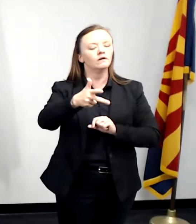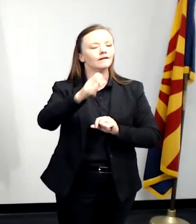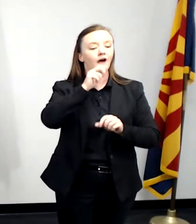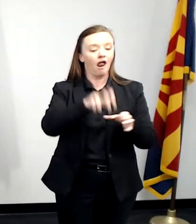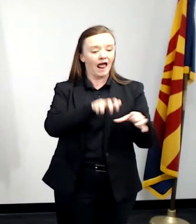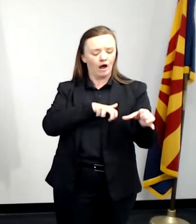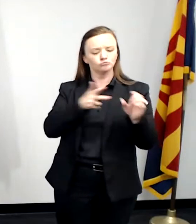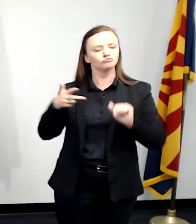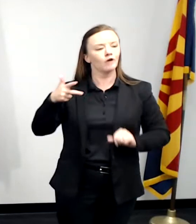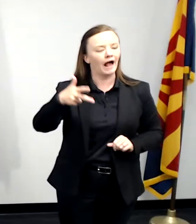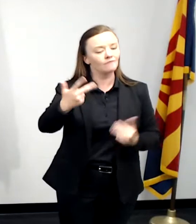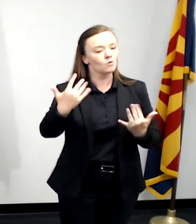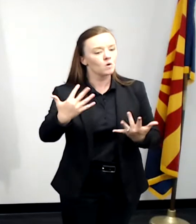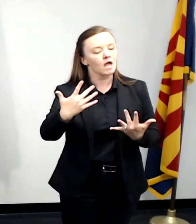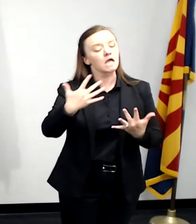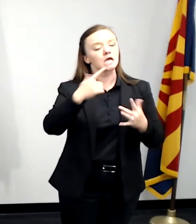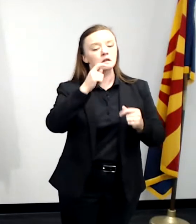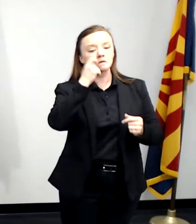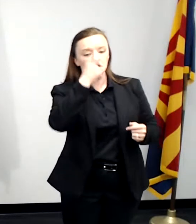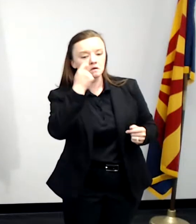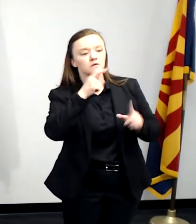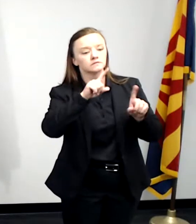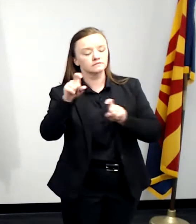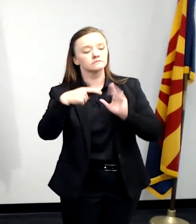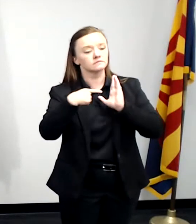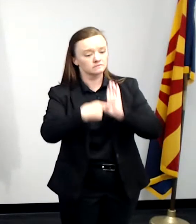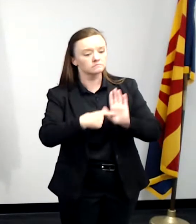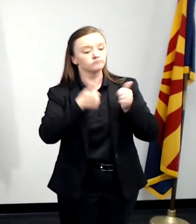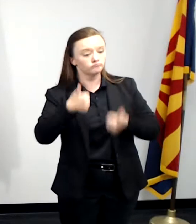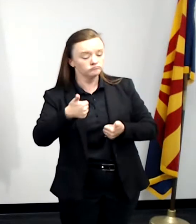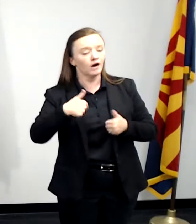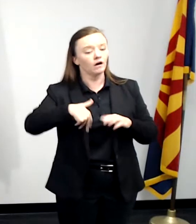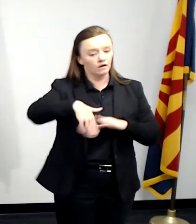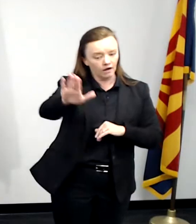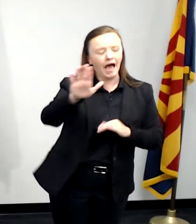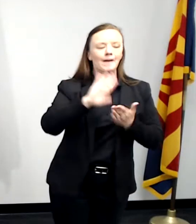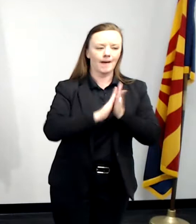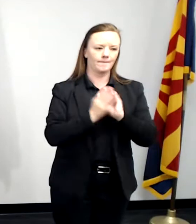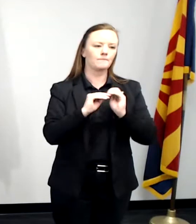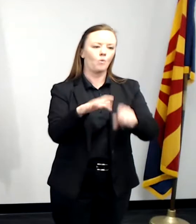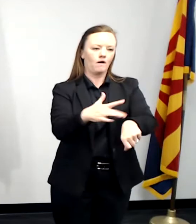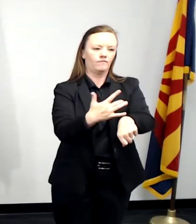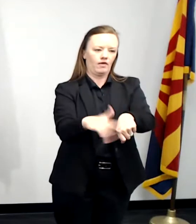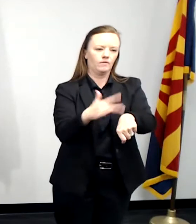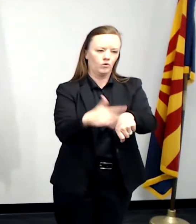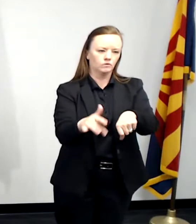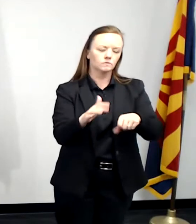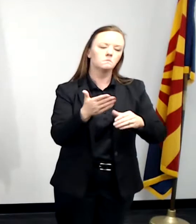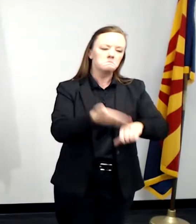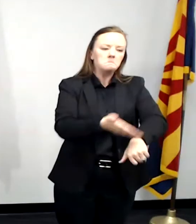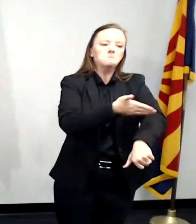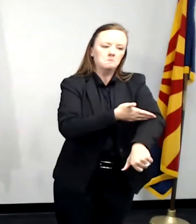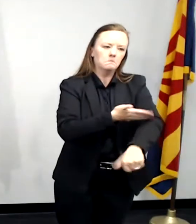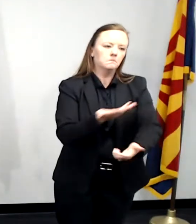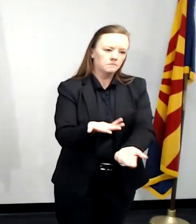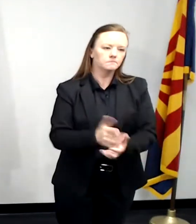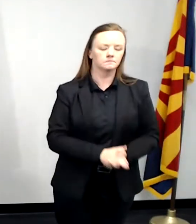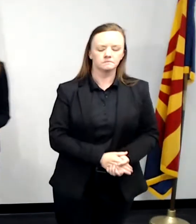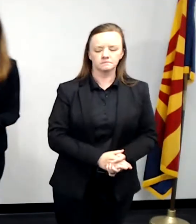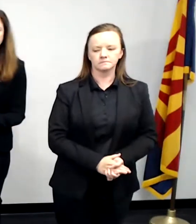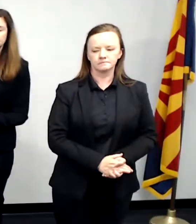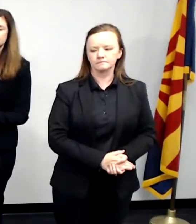those different supplies. So we do believe that testing is becoming more available than it was before.